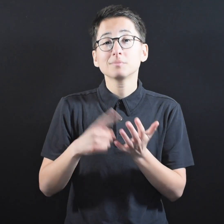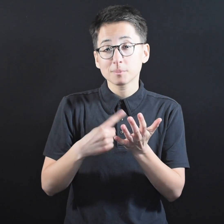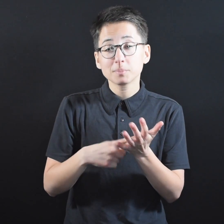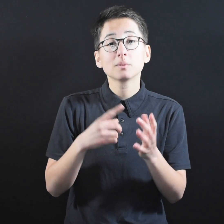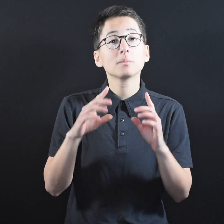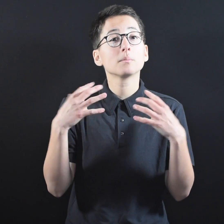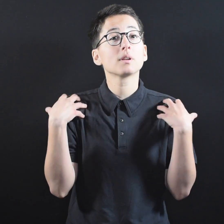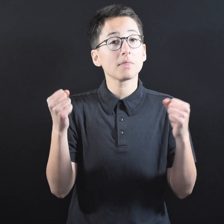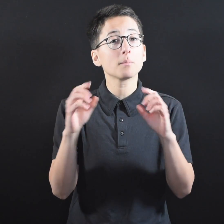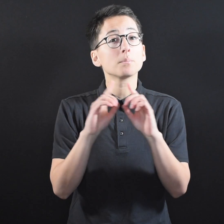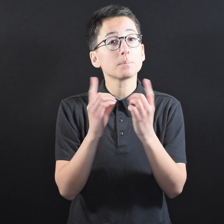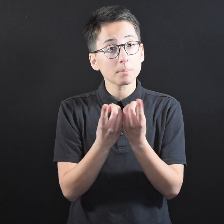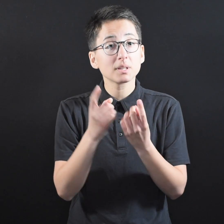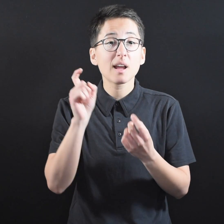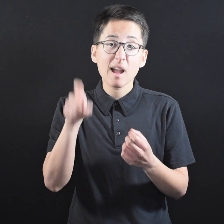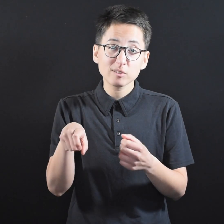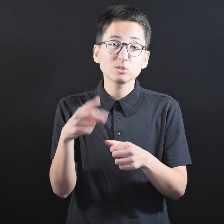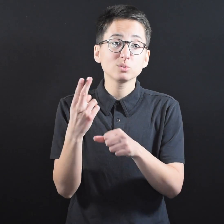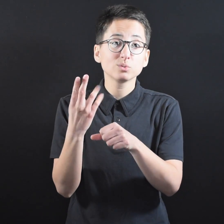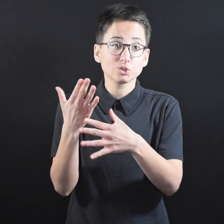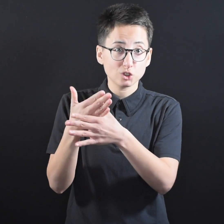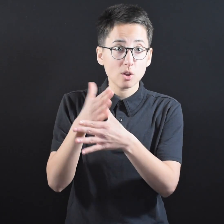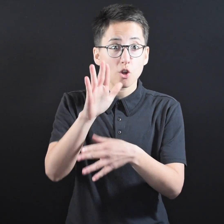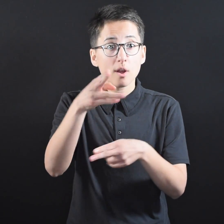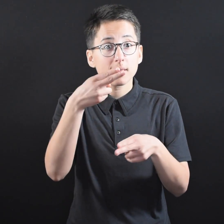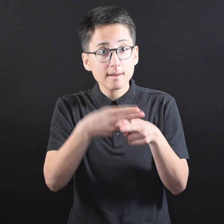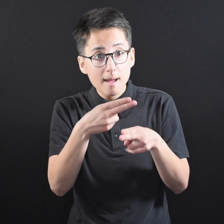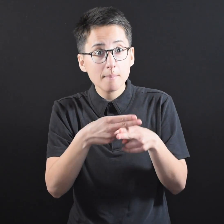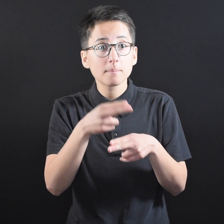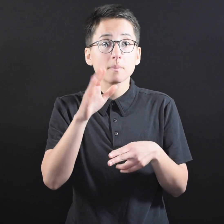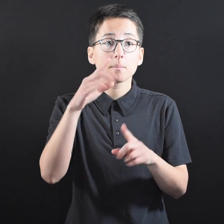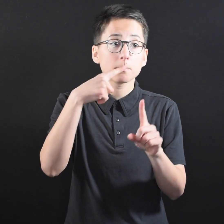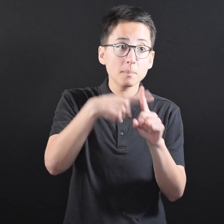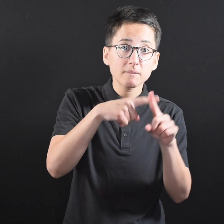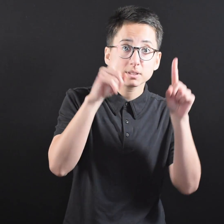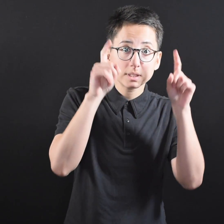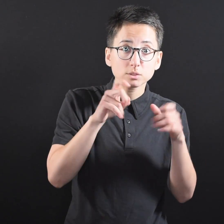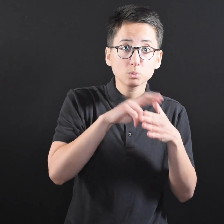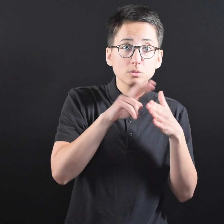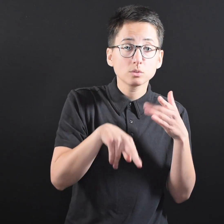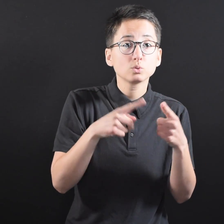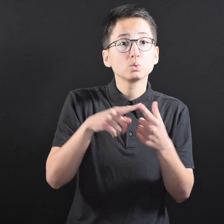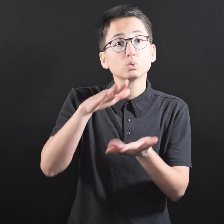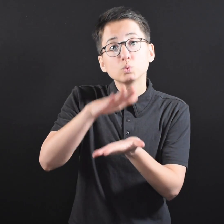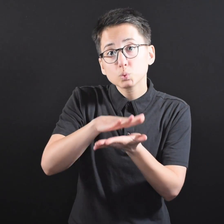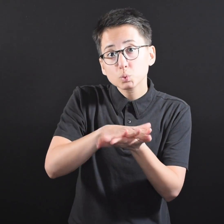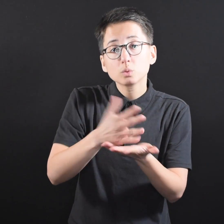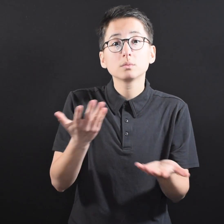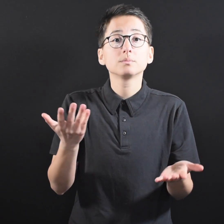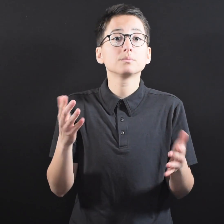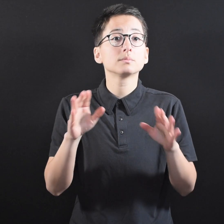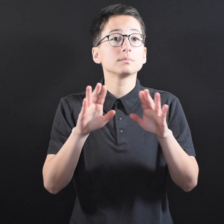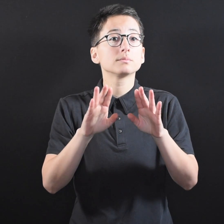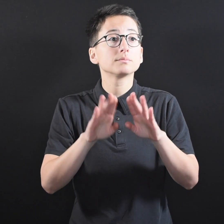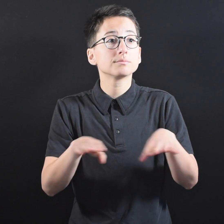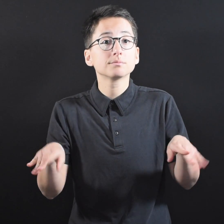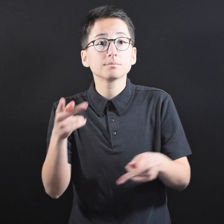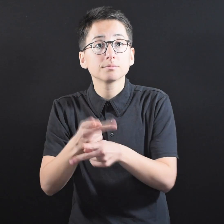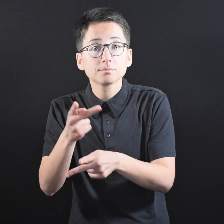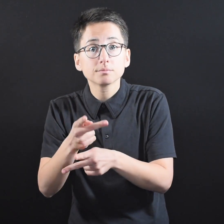To protect the health and safety of others, MDH may sometimes need to share your name and that you tested positive